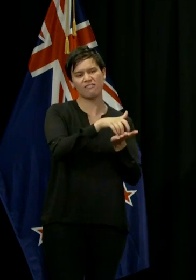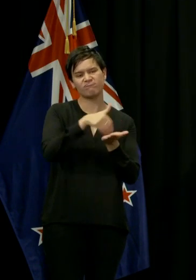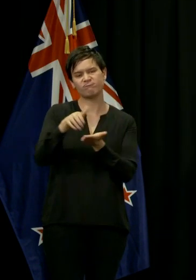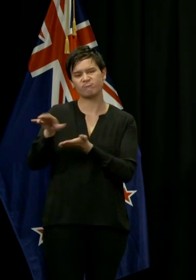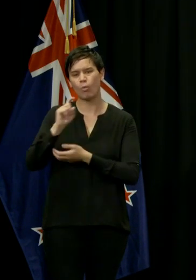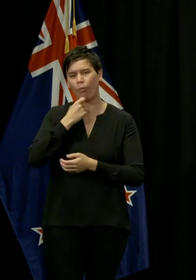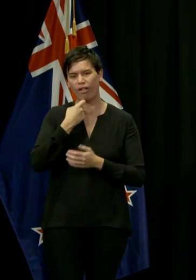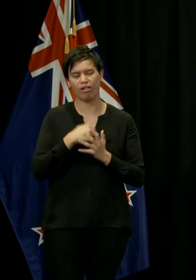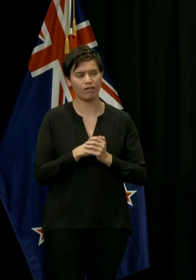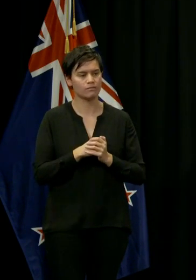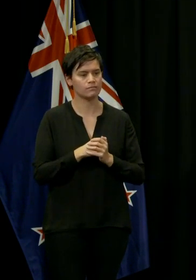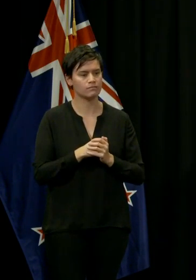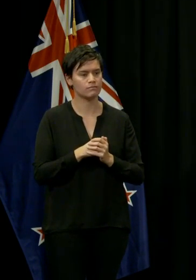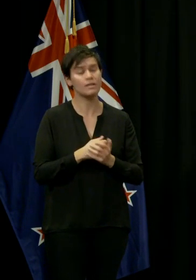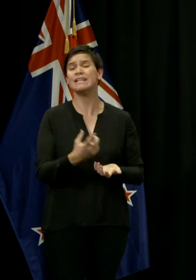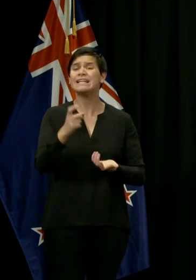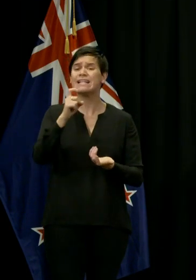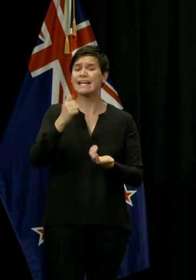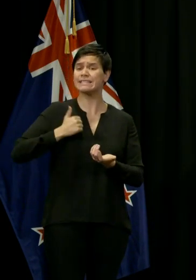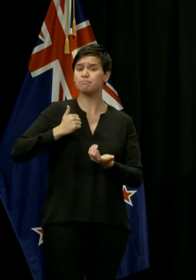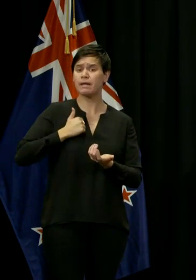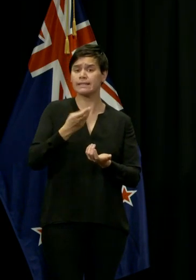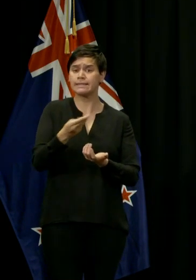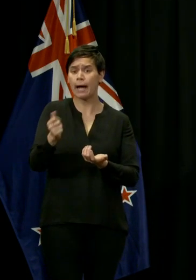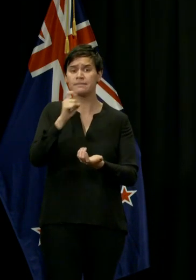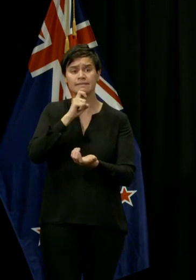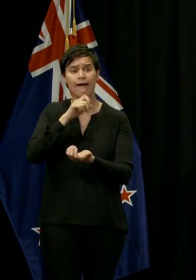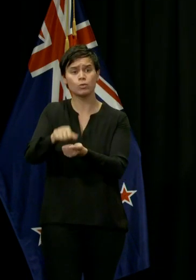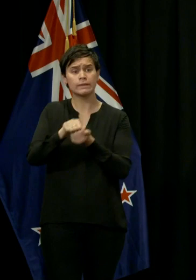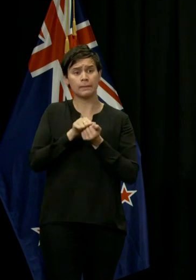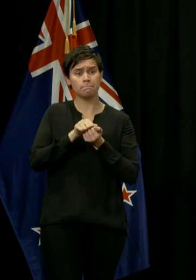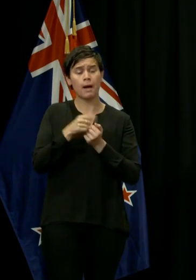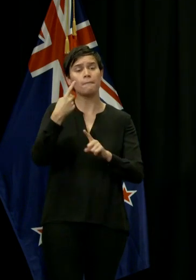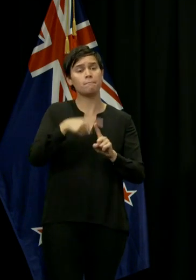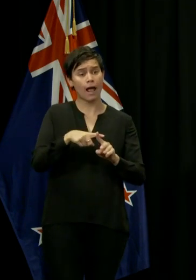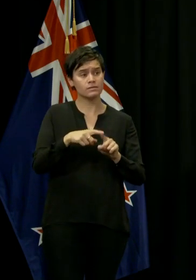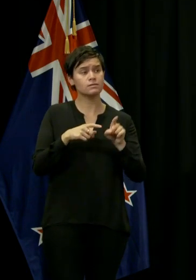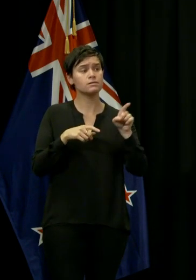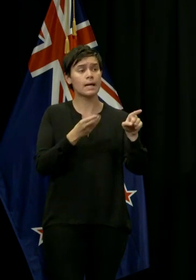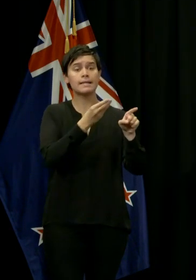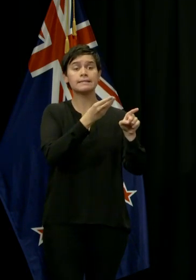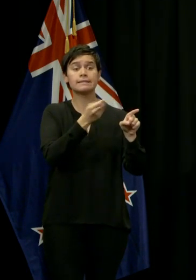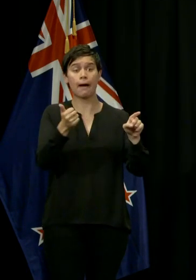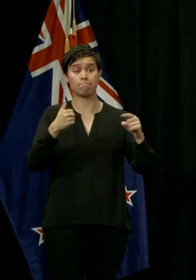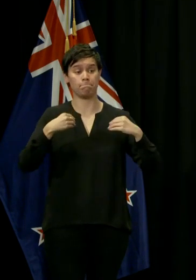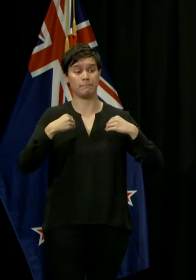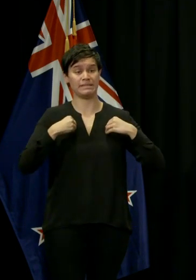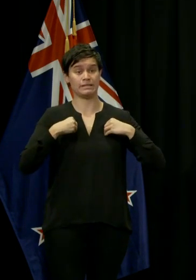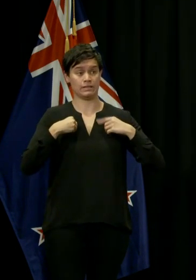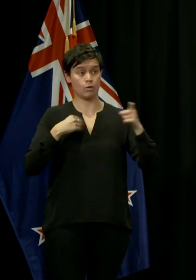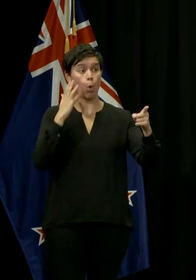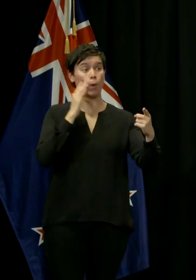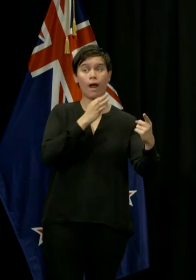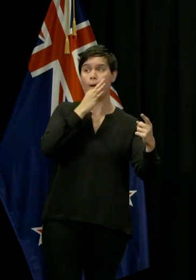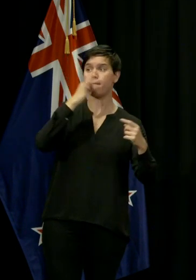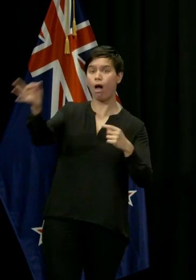remains, and also people are signing a declaration to say that the money will be being passed through to workers.